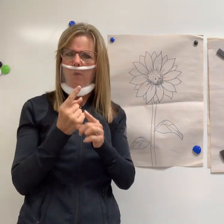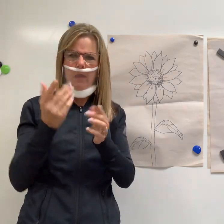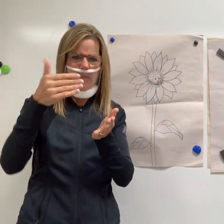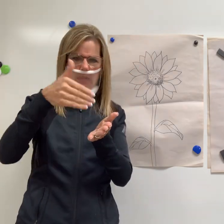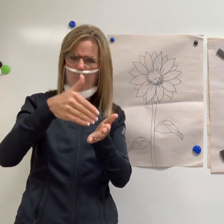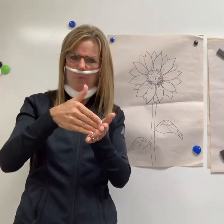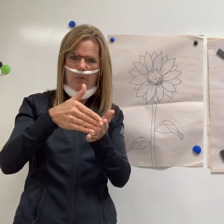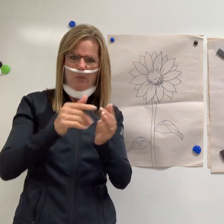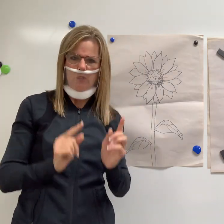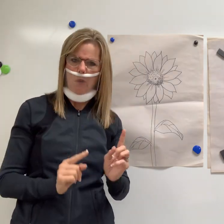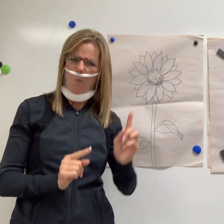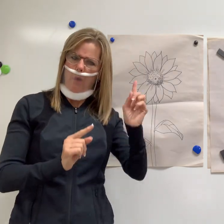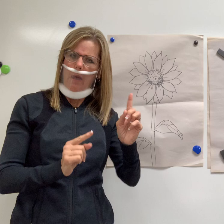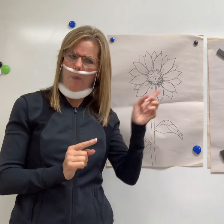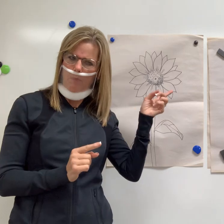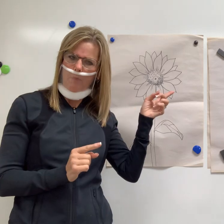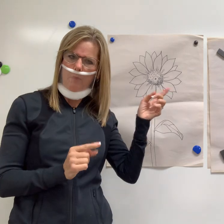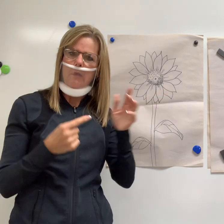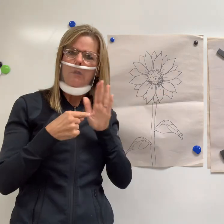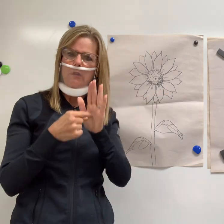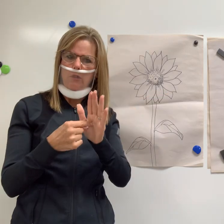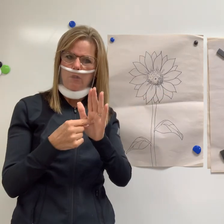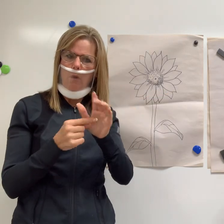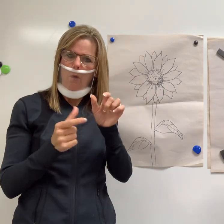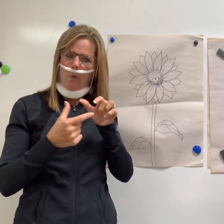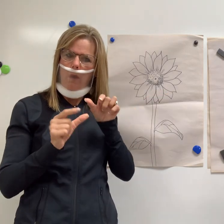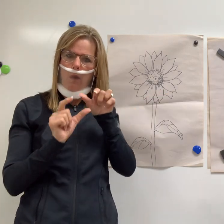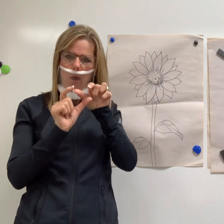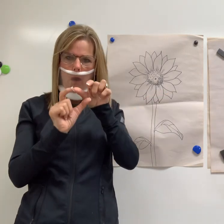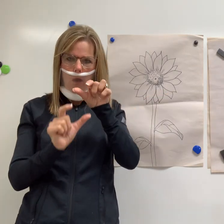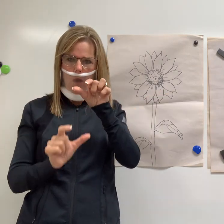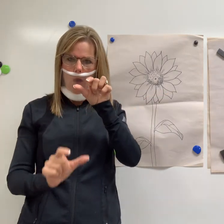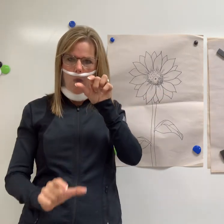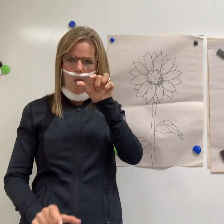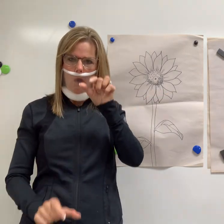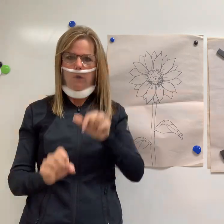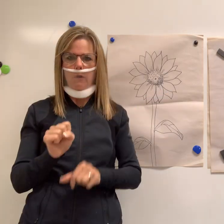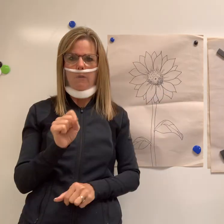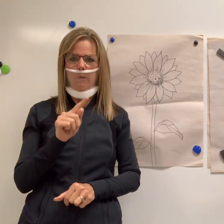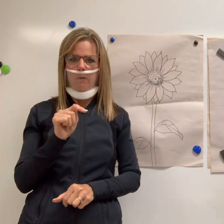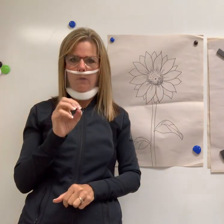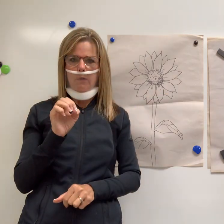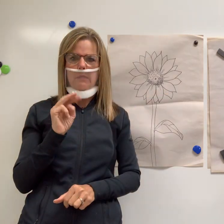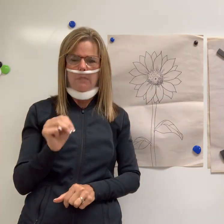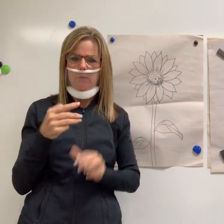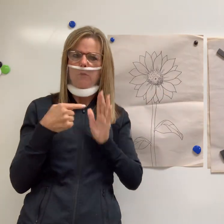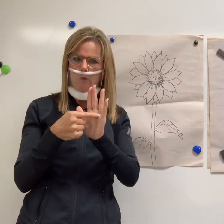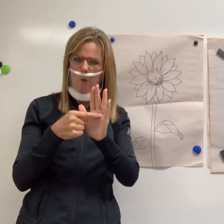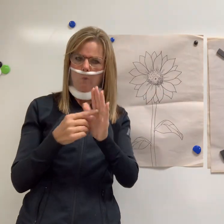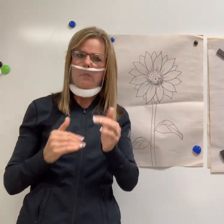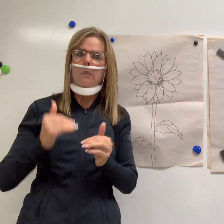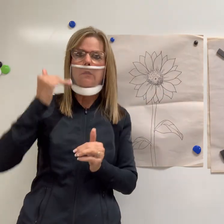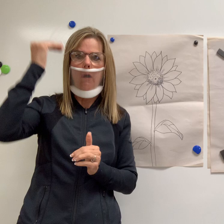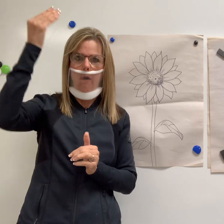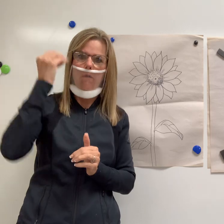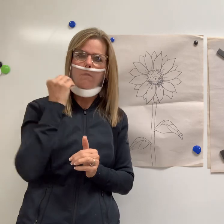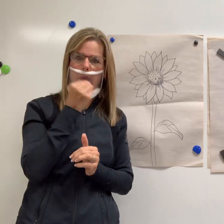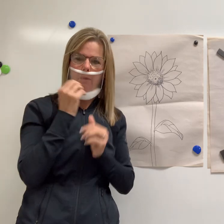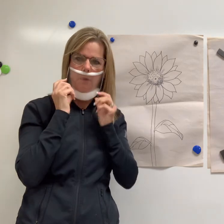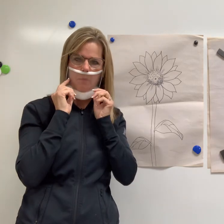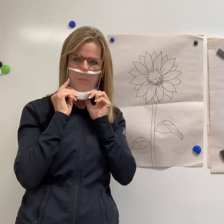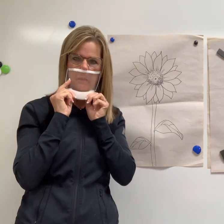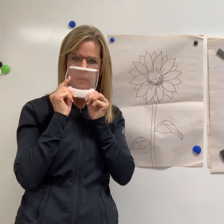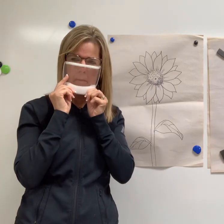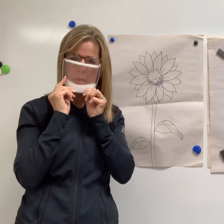want you to move it up just a little bit to show a little bit longer stem, to show the idea that it's a nice tall flower. All we're gonna do,